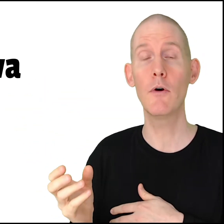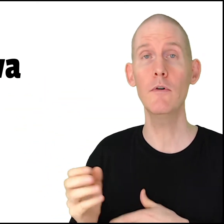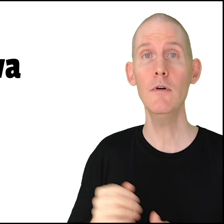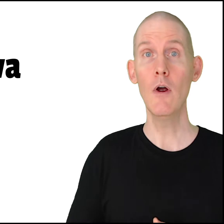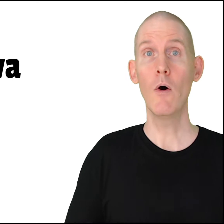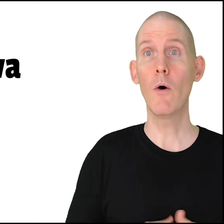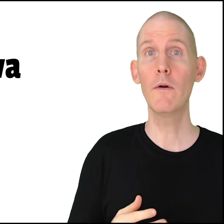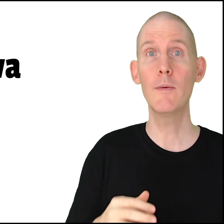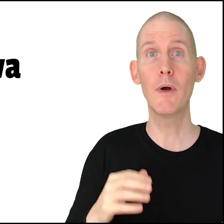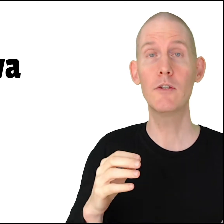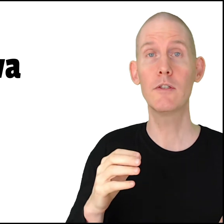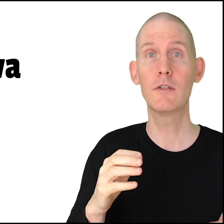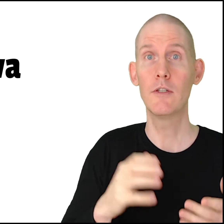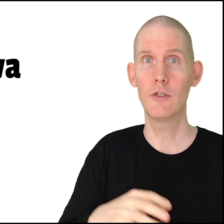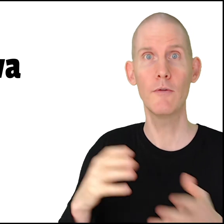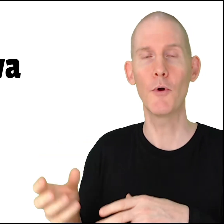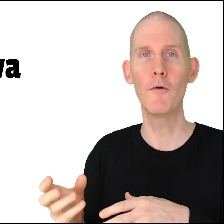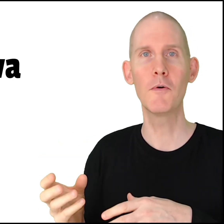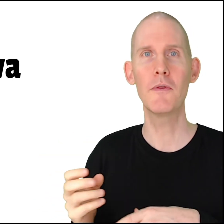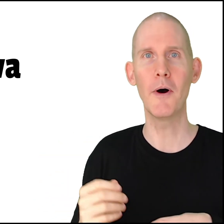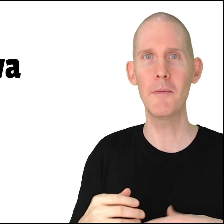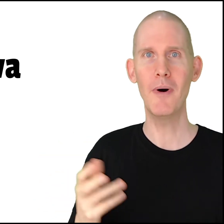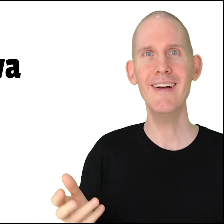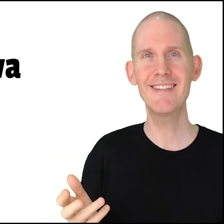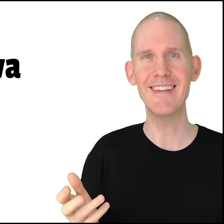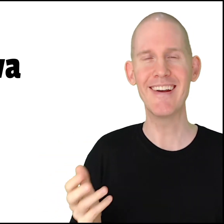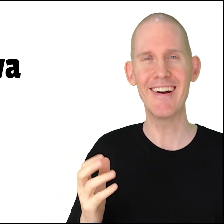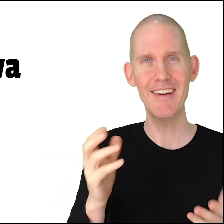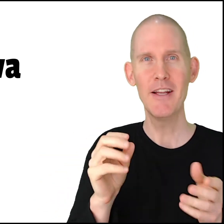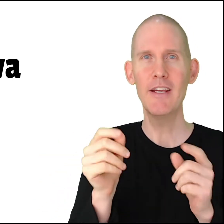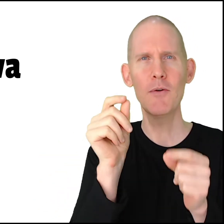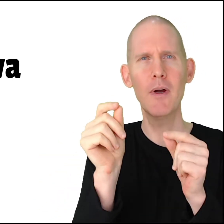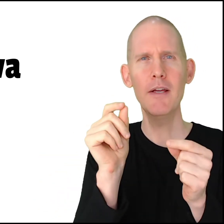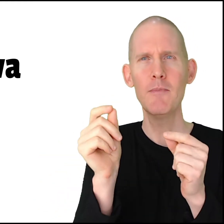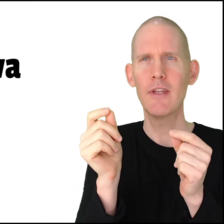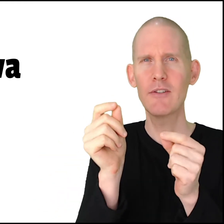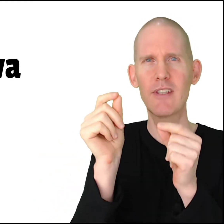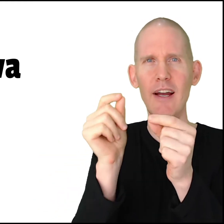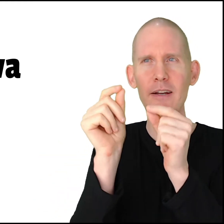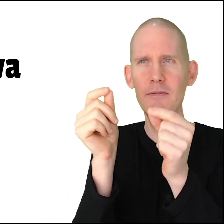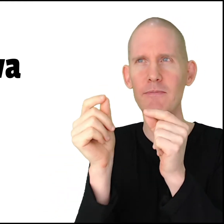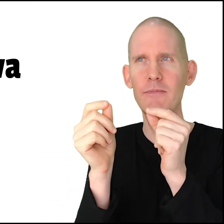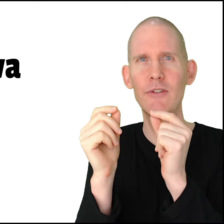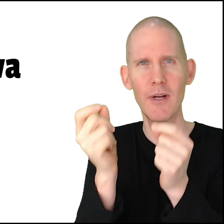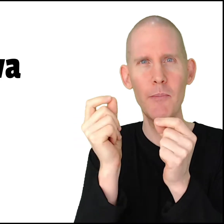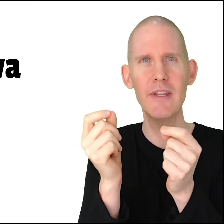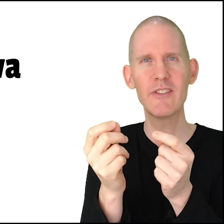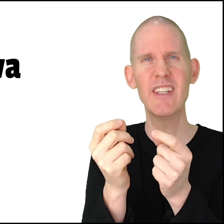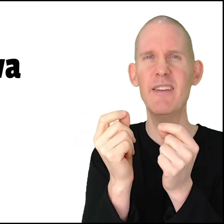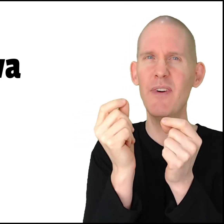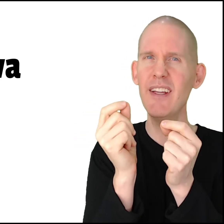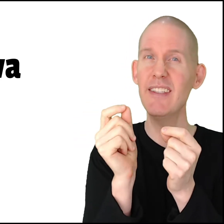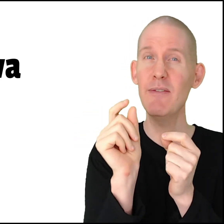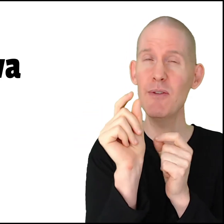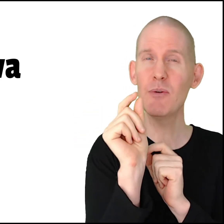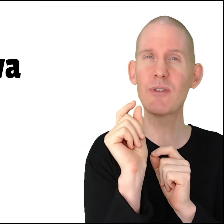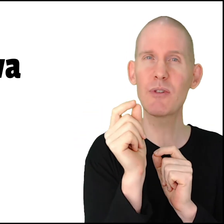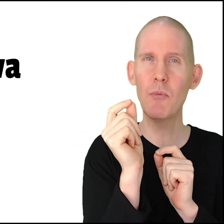over, or they might just shift over without pausing, all right? Either way, there's an event, even though it's small